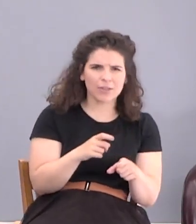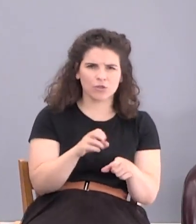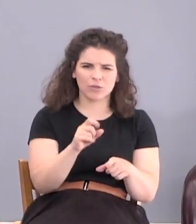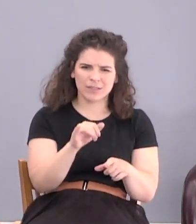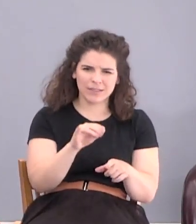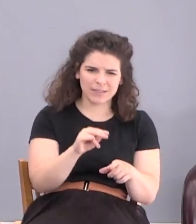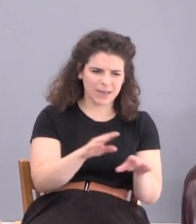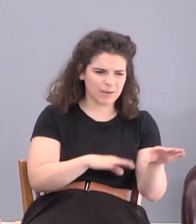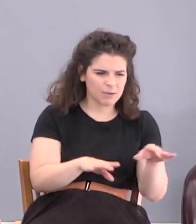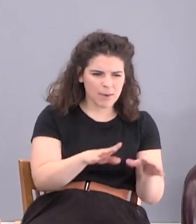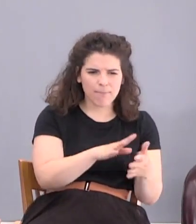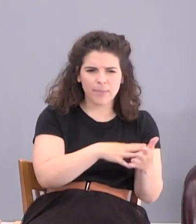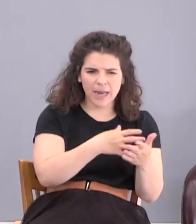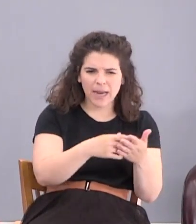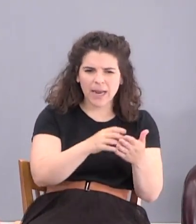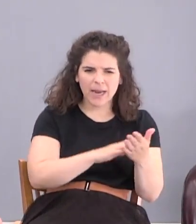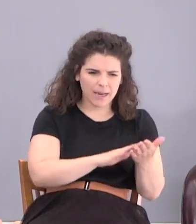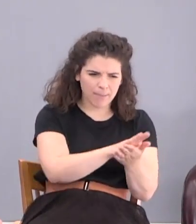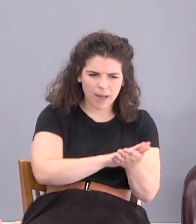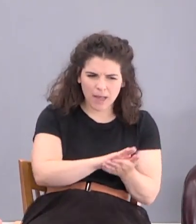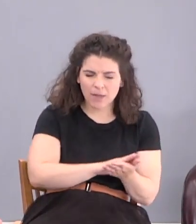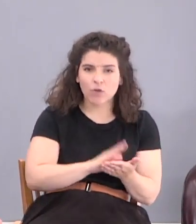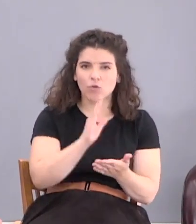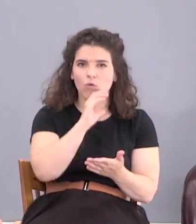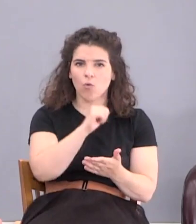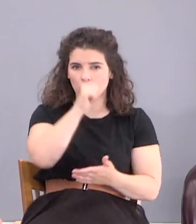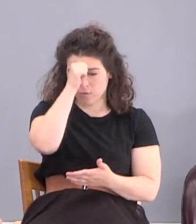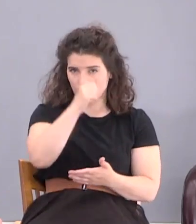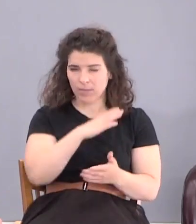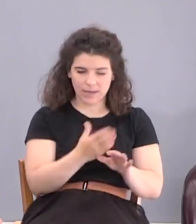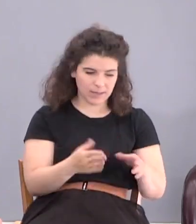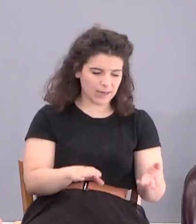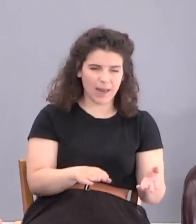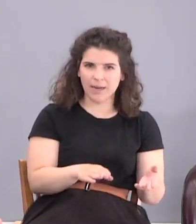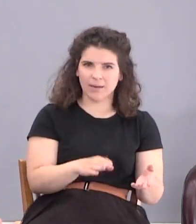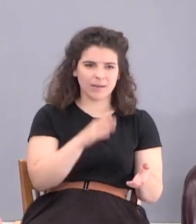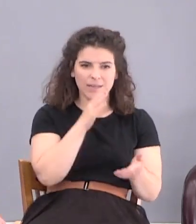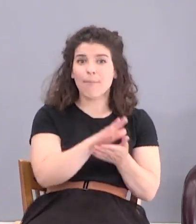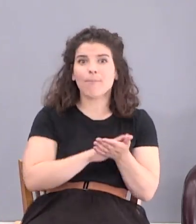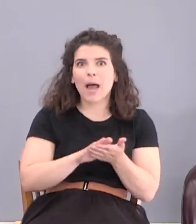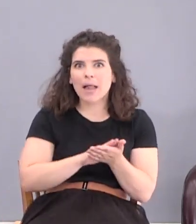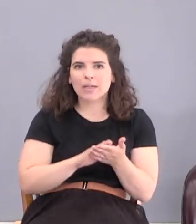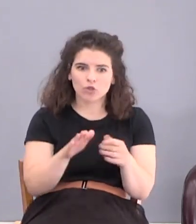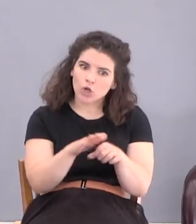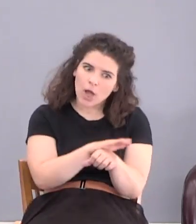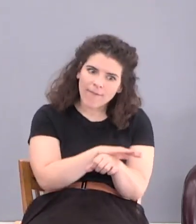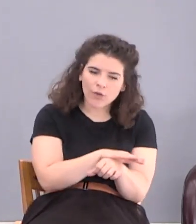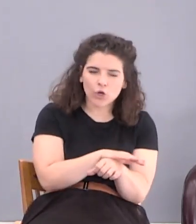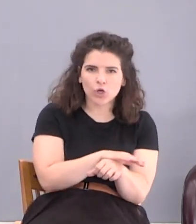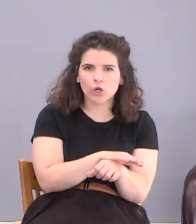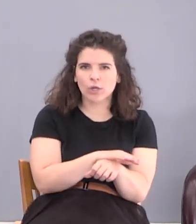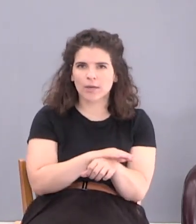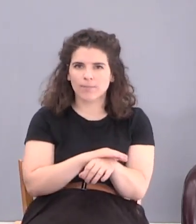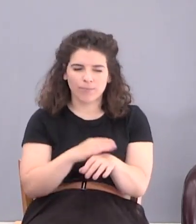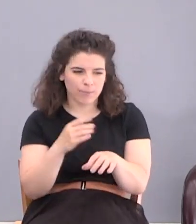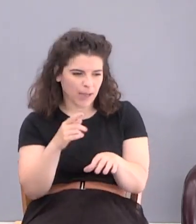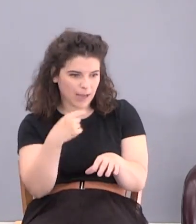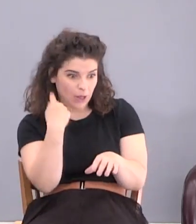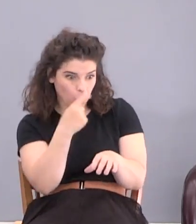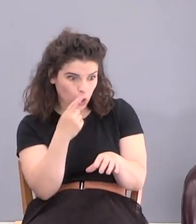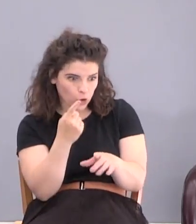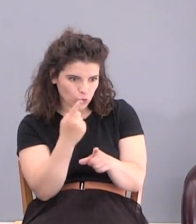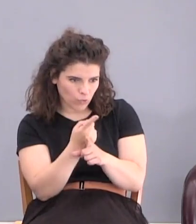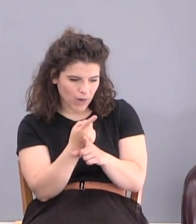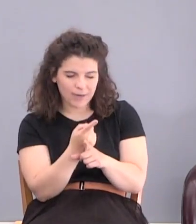it up. See, your old man is dead. It's not polished up. It's not covered over by a facade of